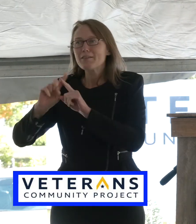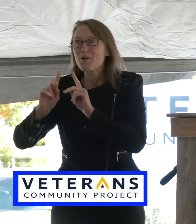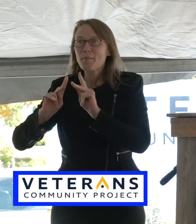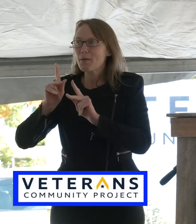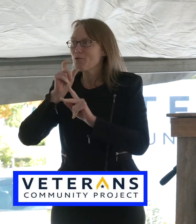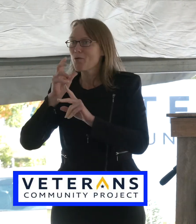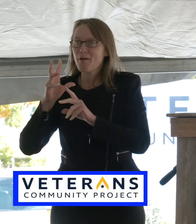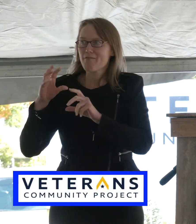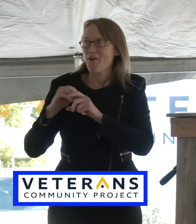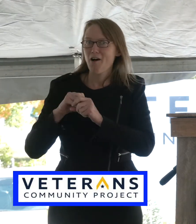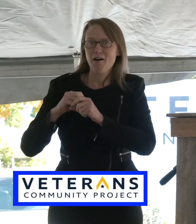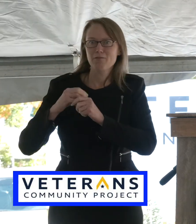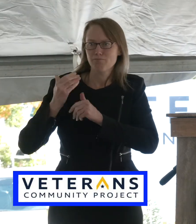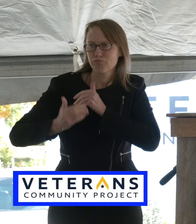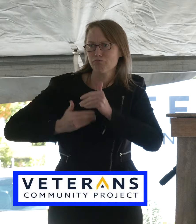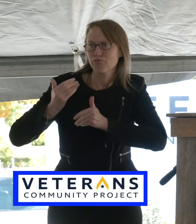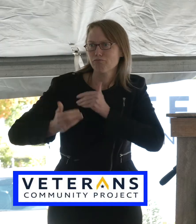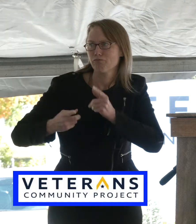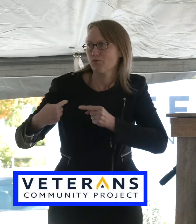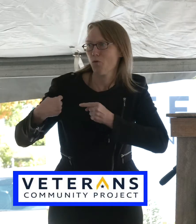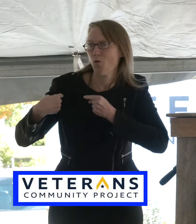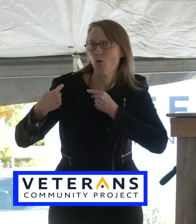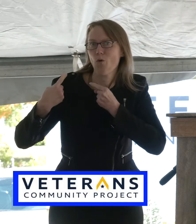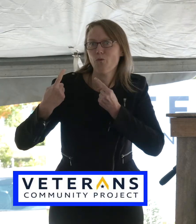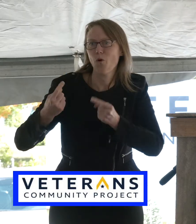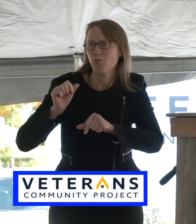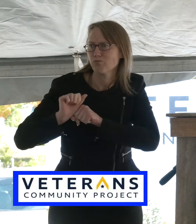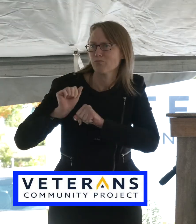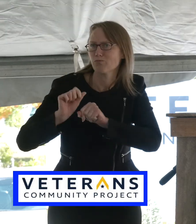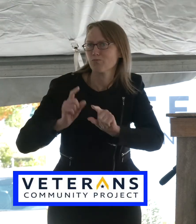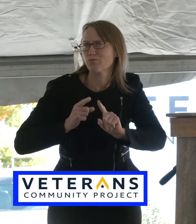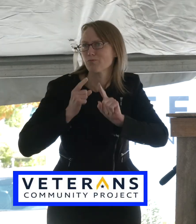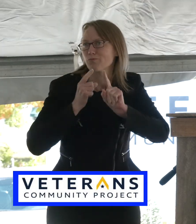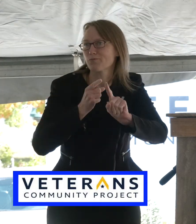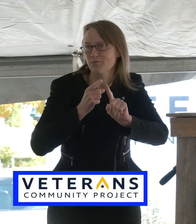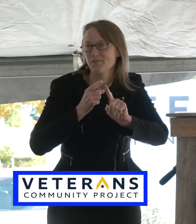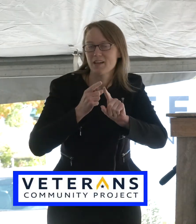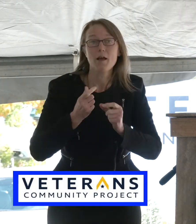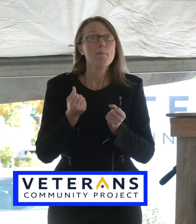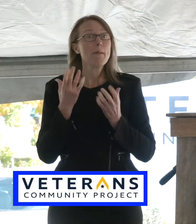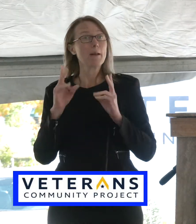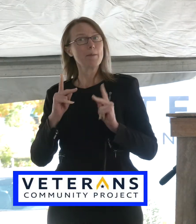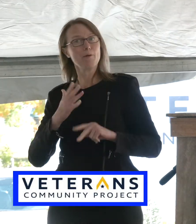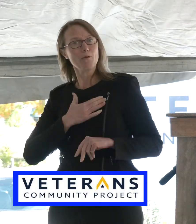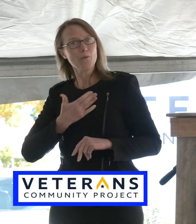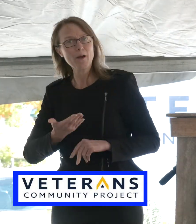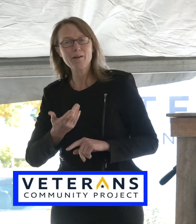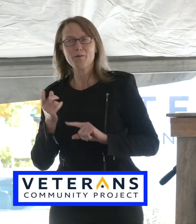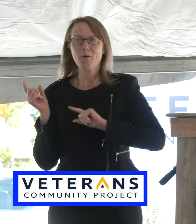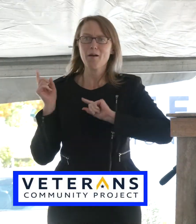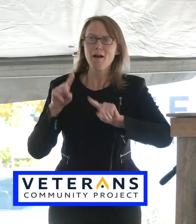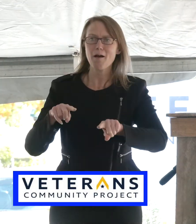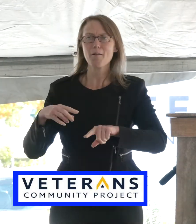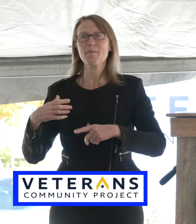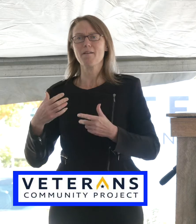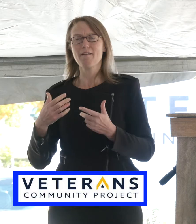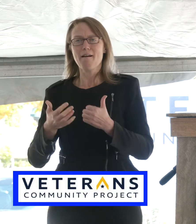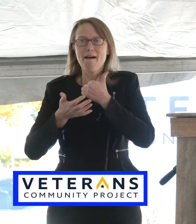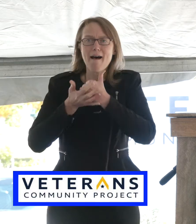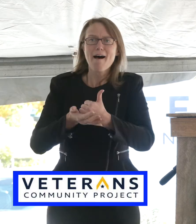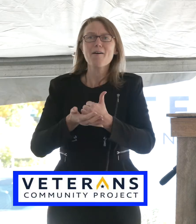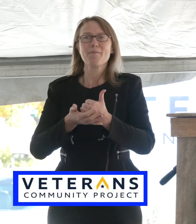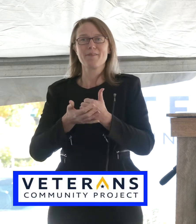point, and knowing that there are so many people standing up and willing to work to bring this vision